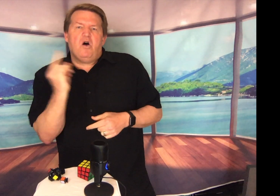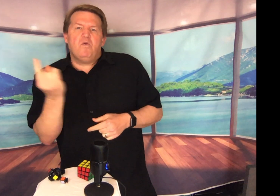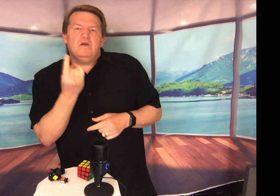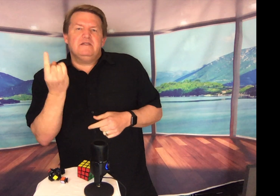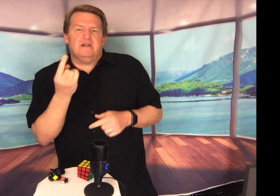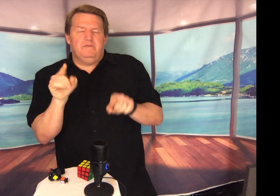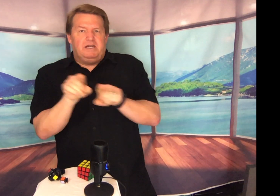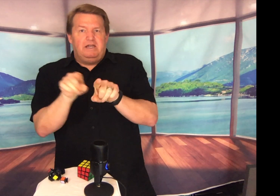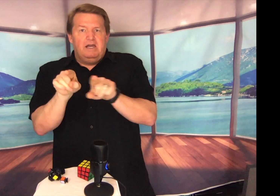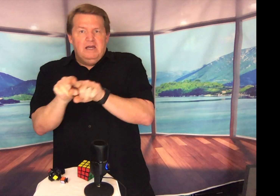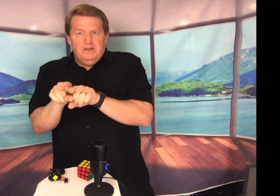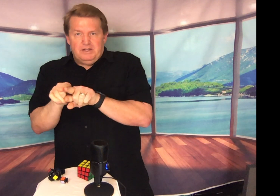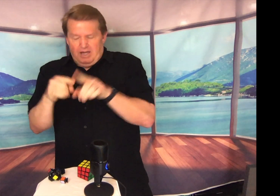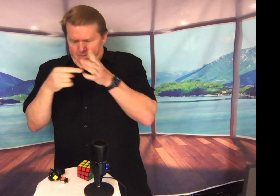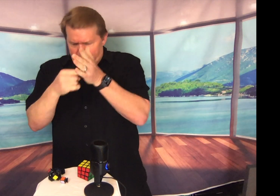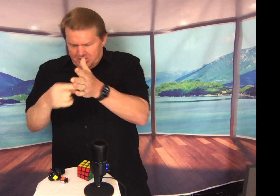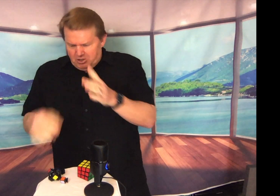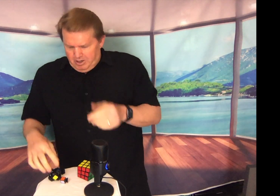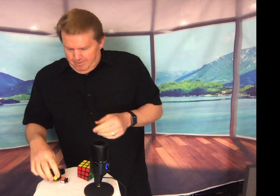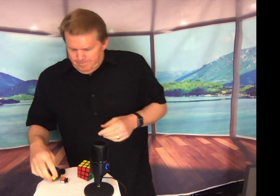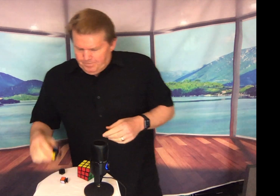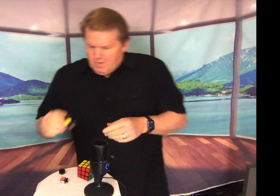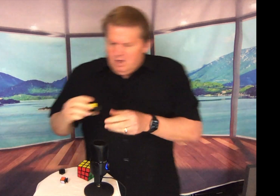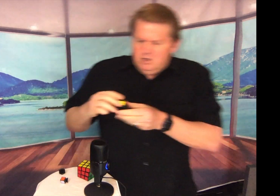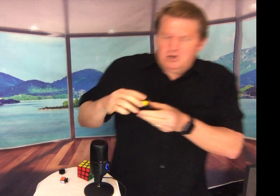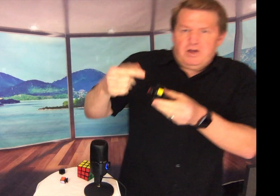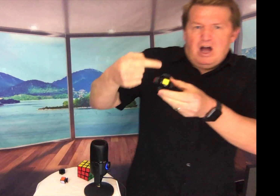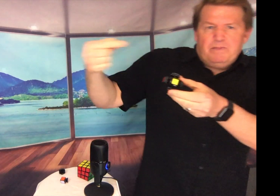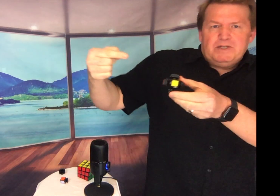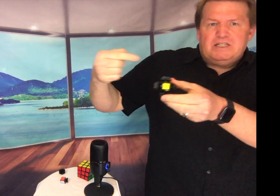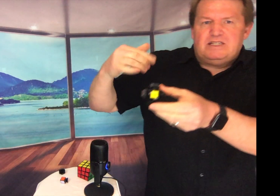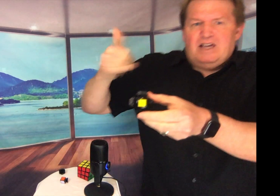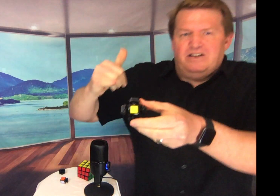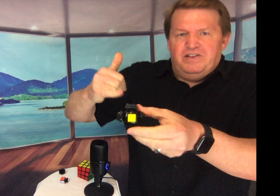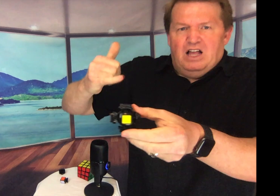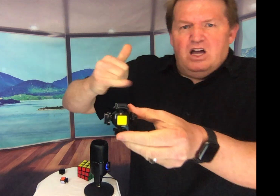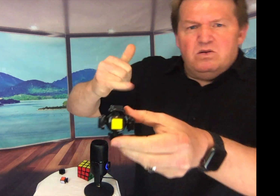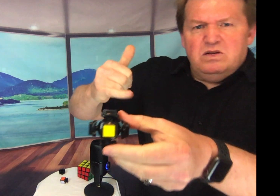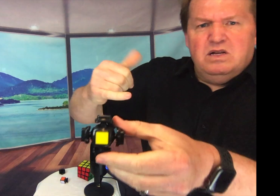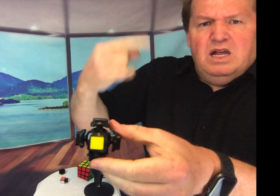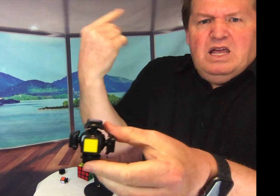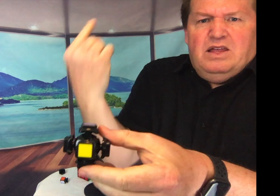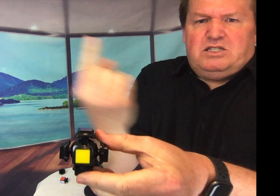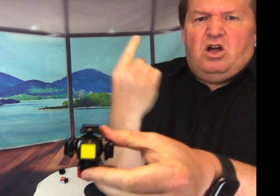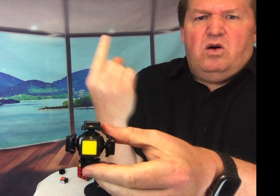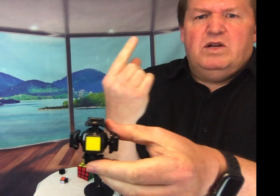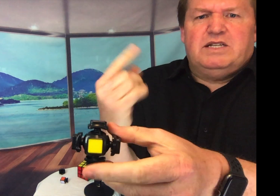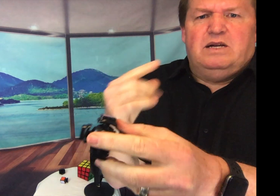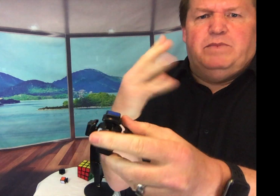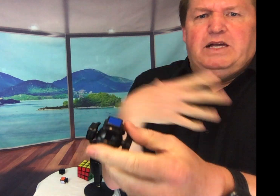always going to be the same. Let me show you. So the opposite side of yellow, that's always going to be